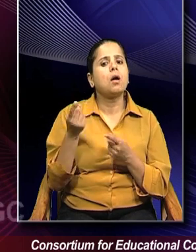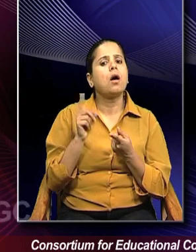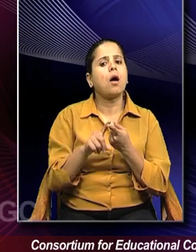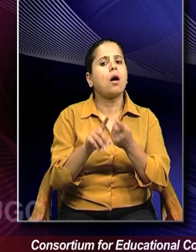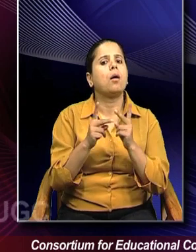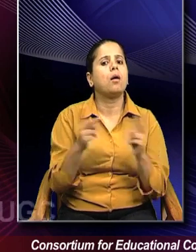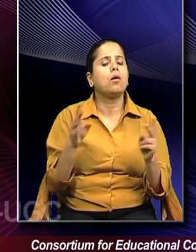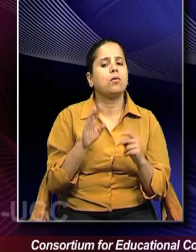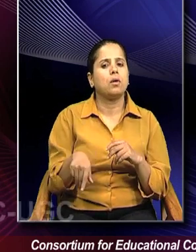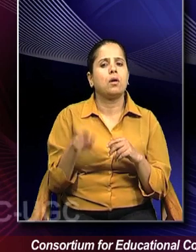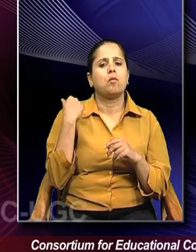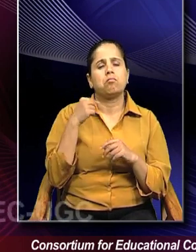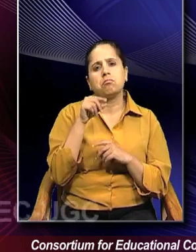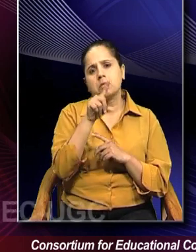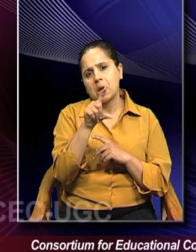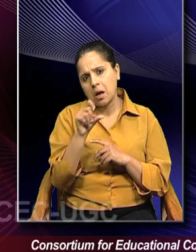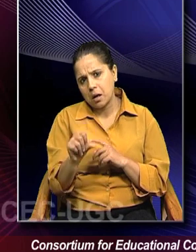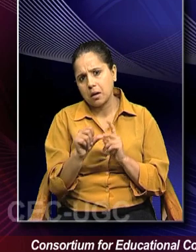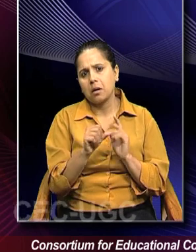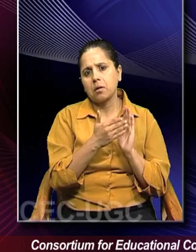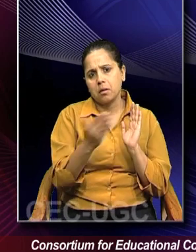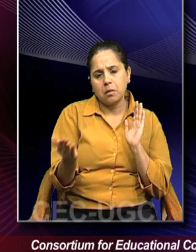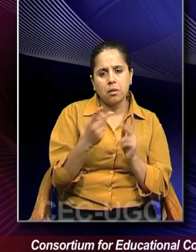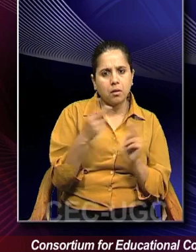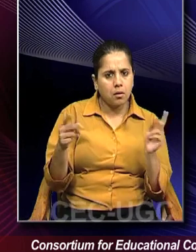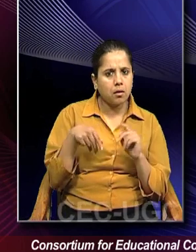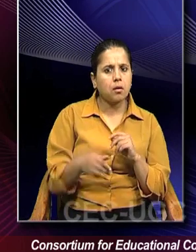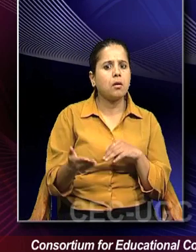during late 1970s and early